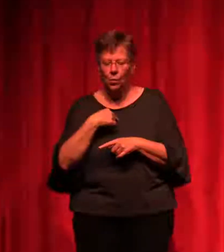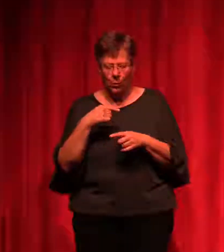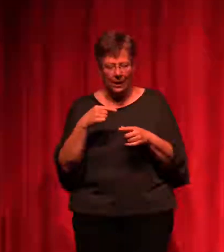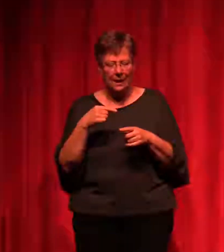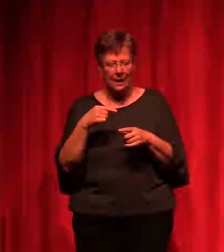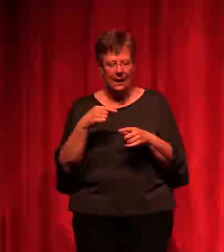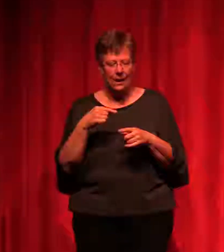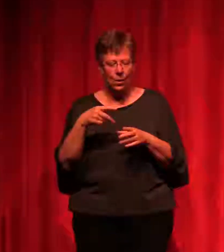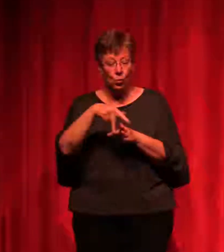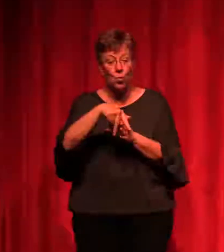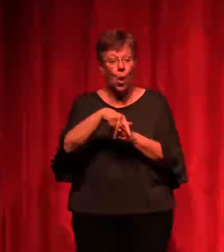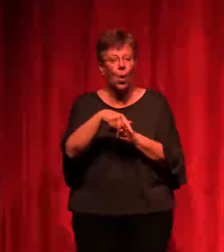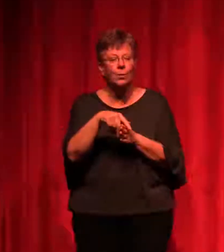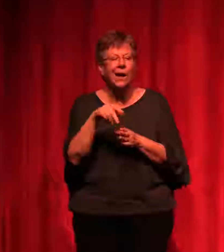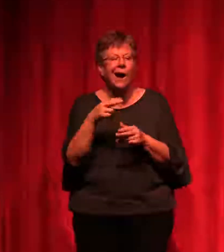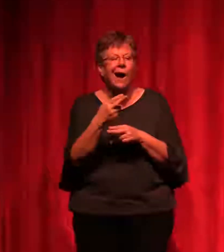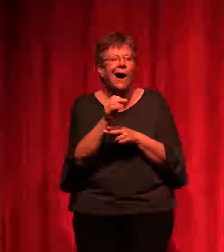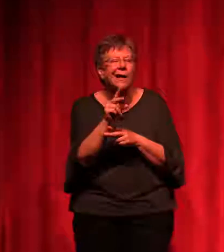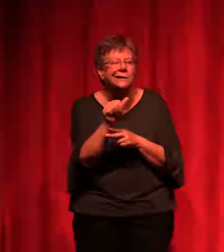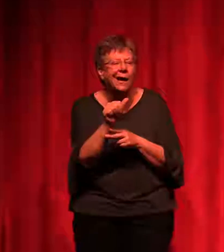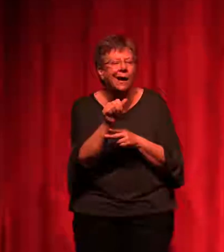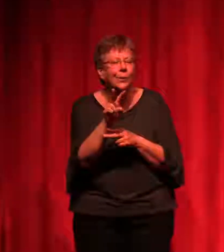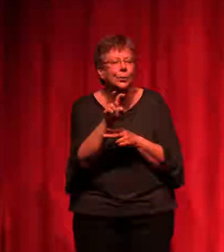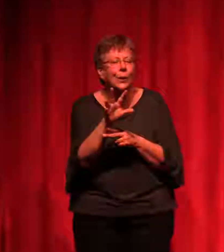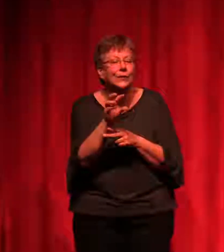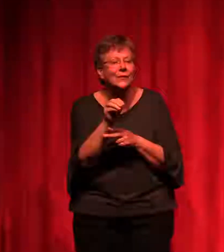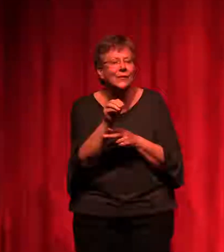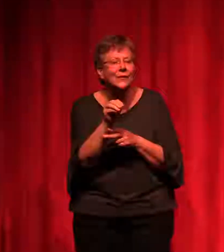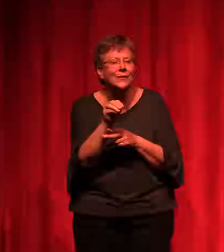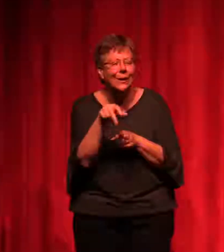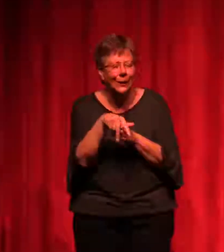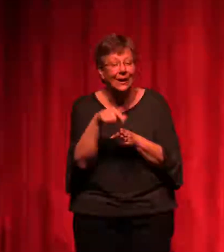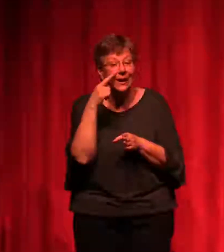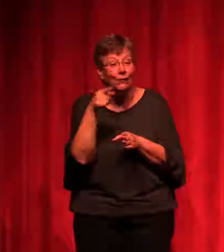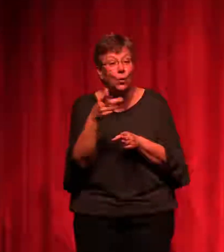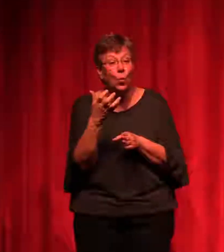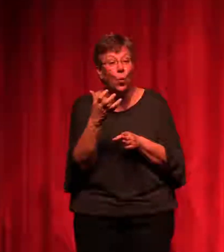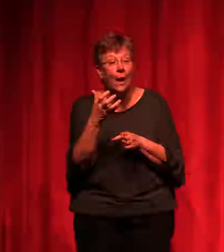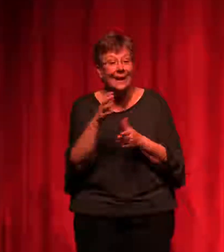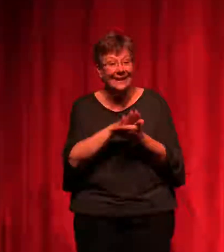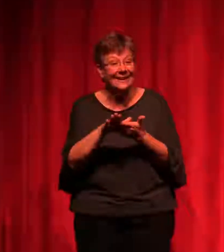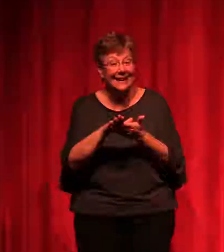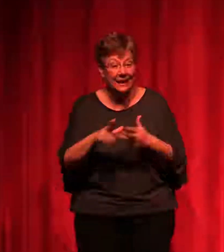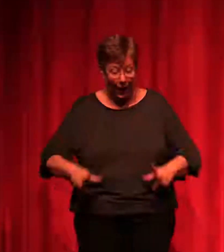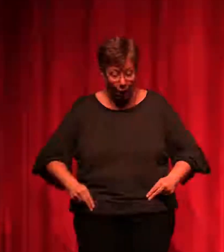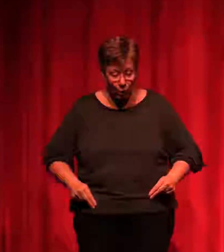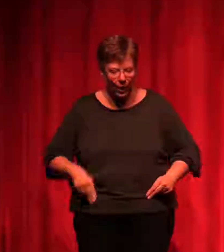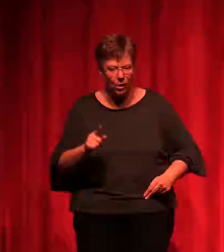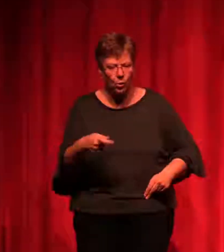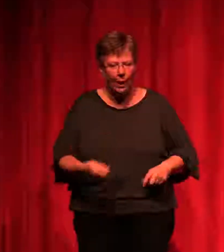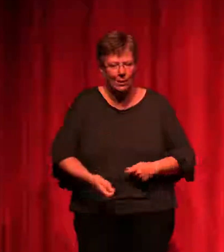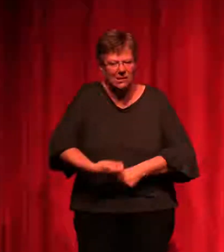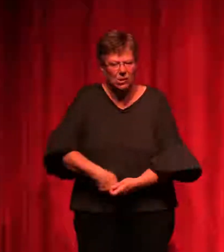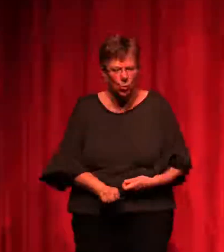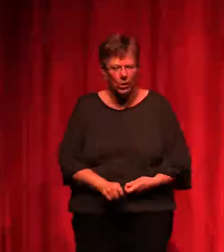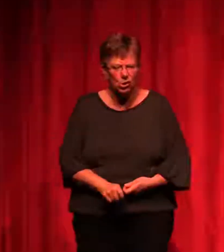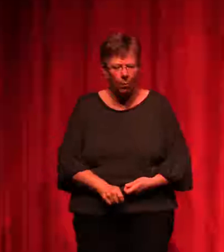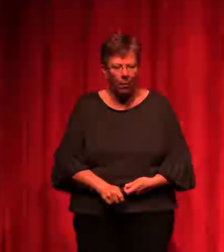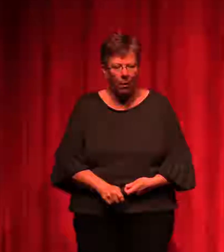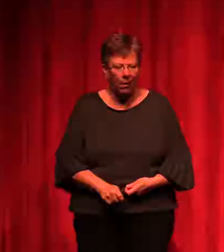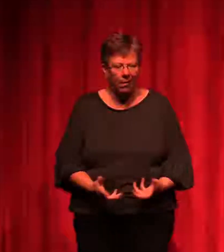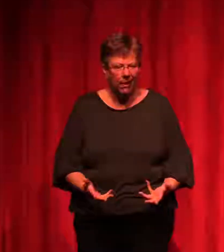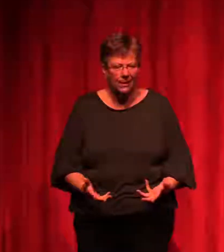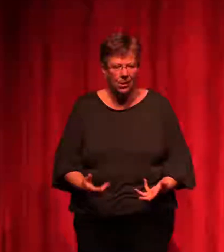enough room for your rain gear, and if you wanted clean underwear, you just turned your inside out,